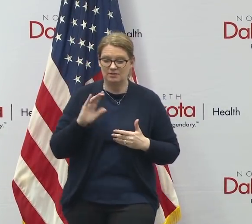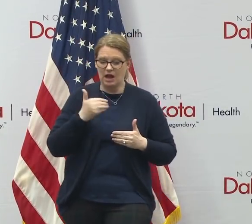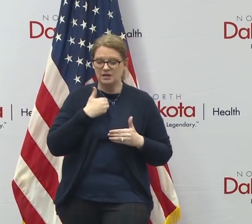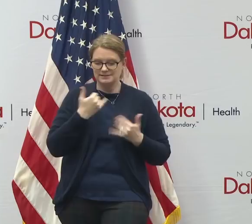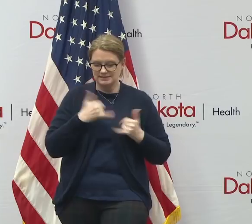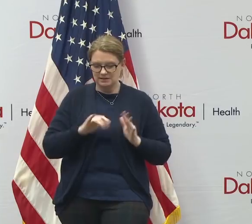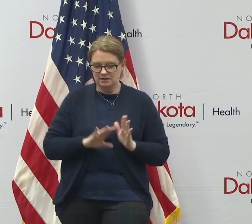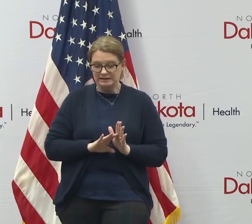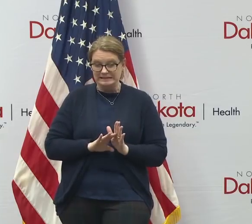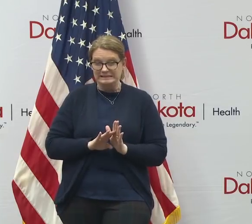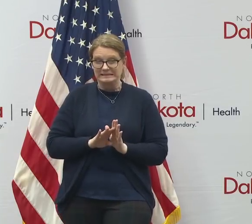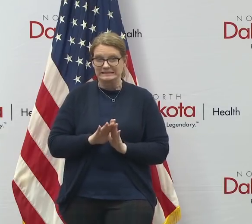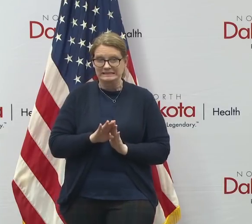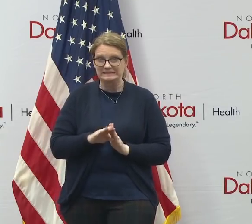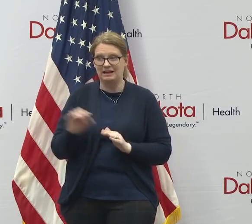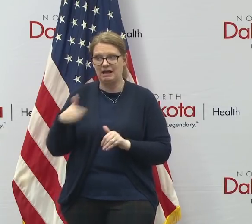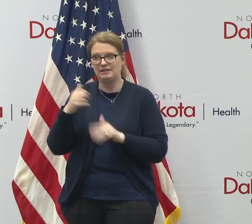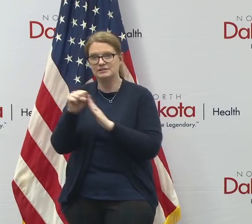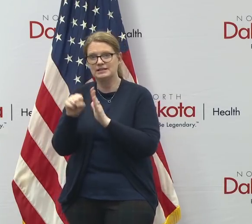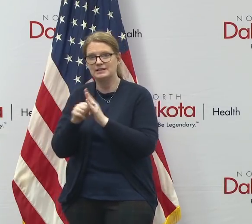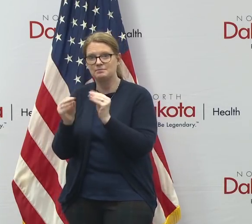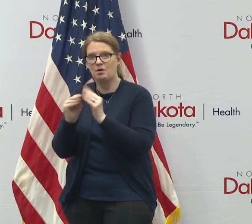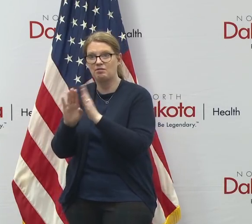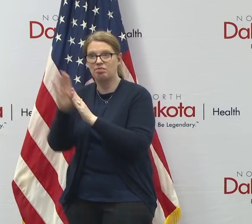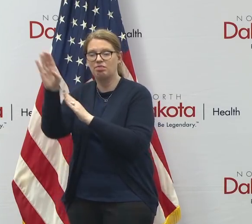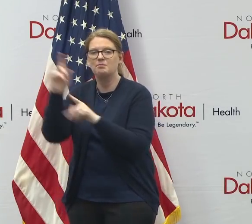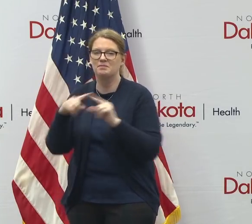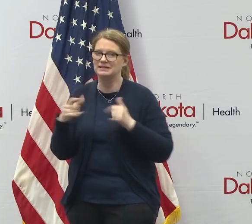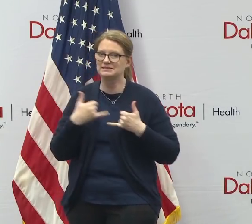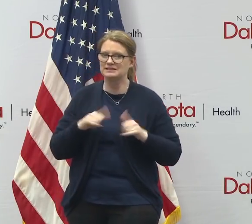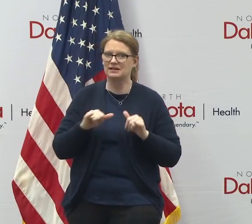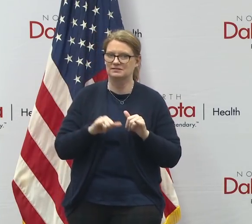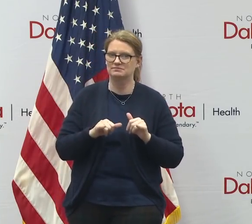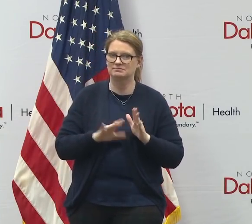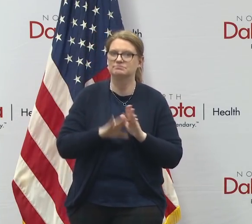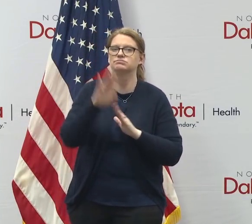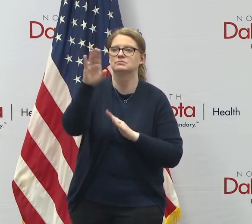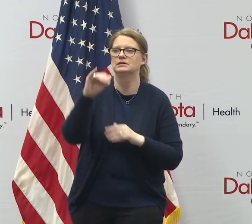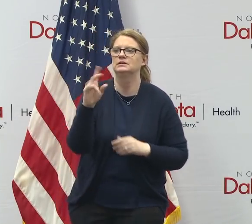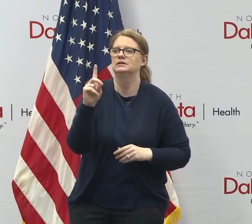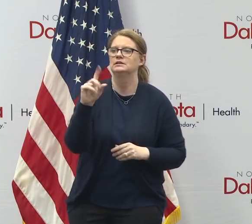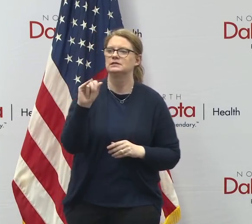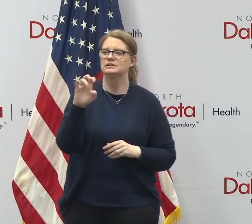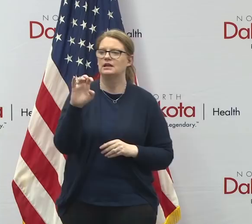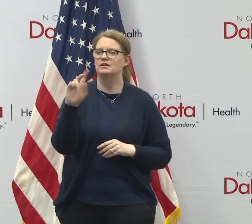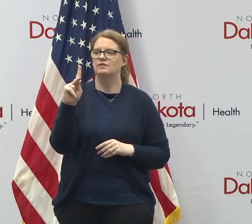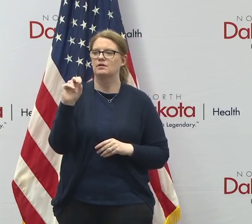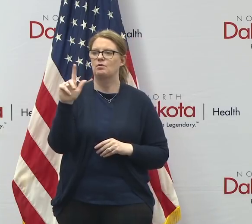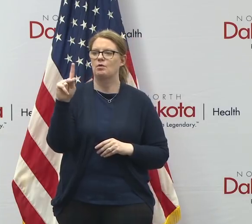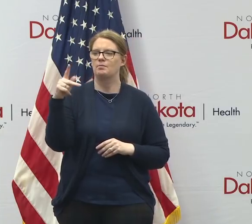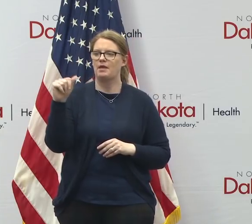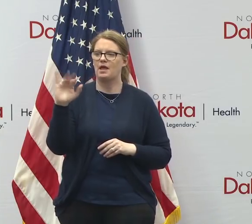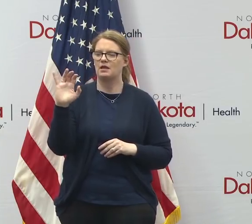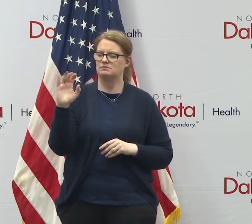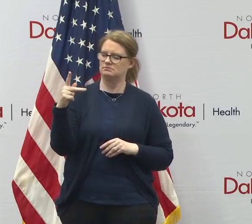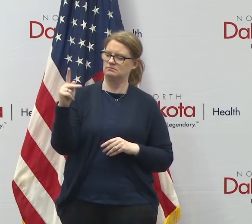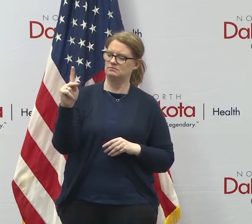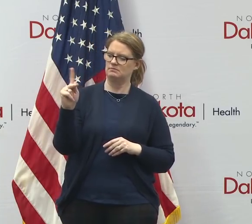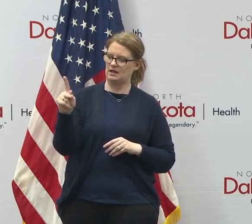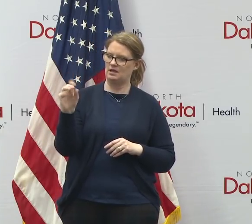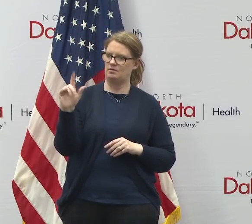to go yet. Danny, again online. Dave Kolpak with the AP in Fargo. Any idea where